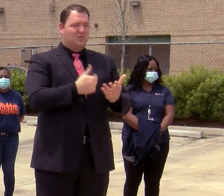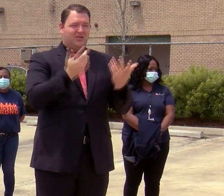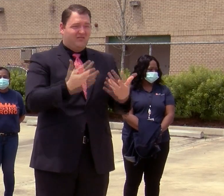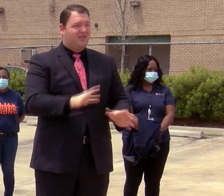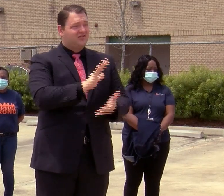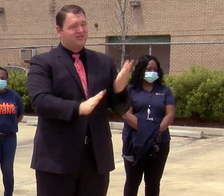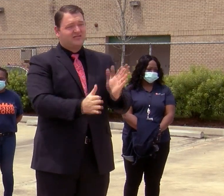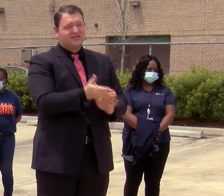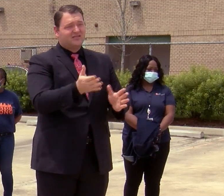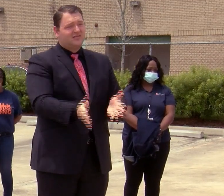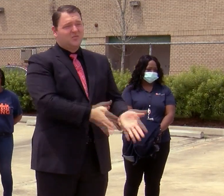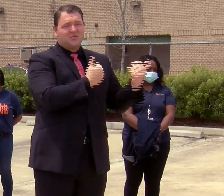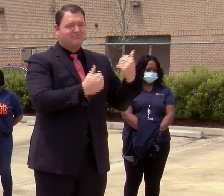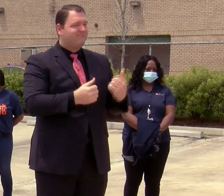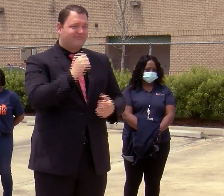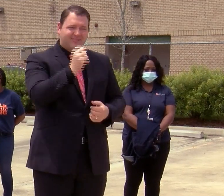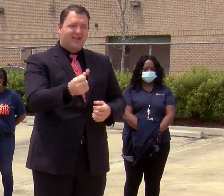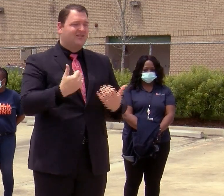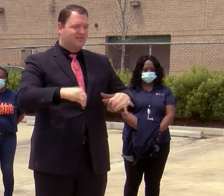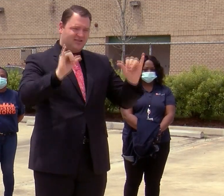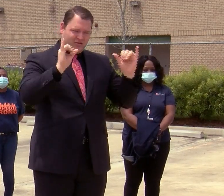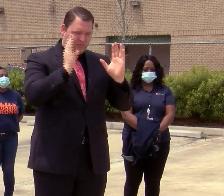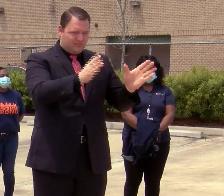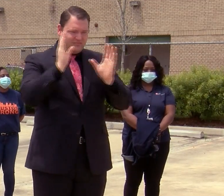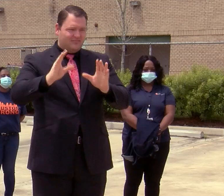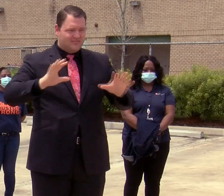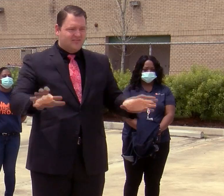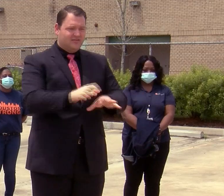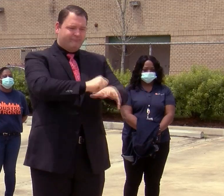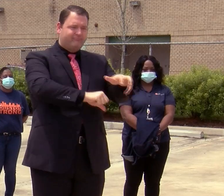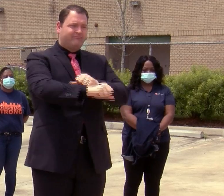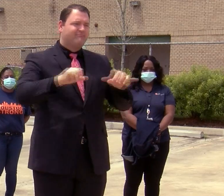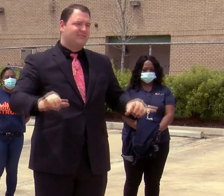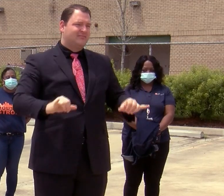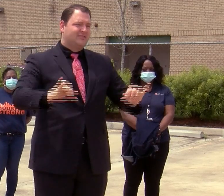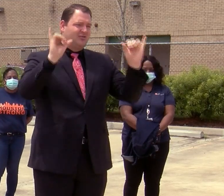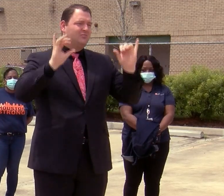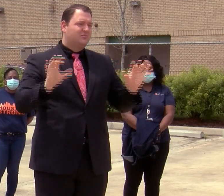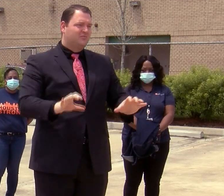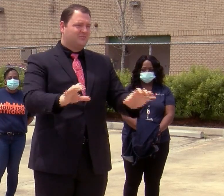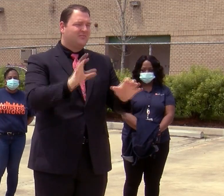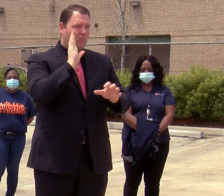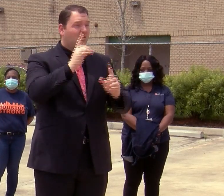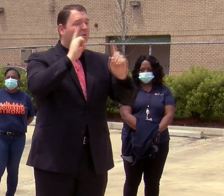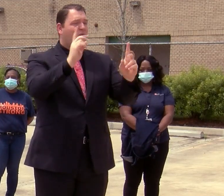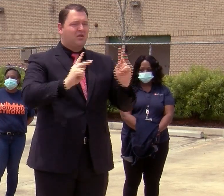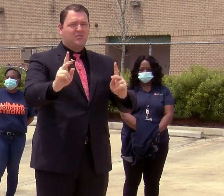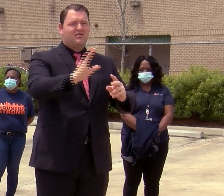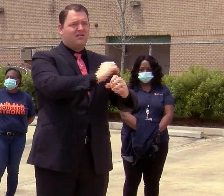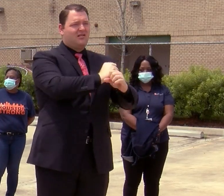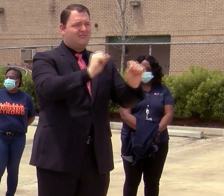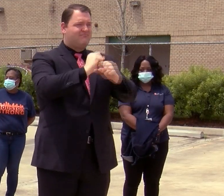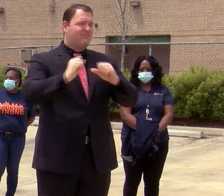yet done. And we will keep testing and taking other measures to save people's lives. Now, at this point, let me